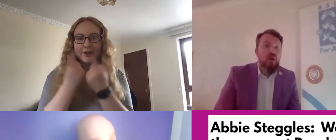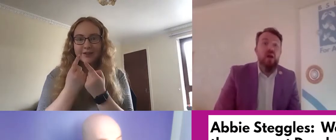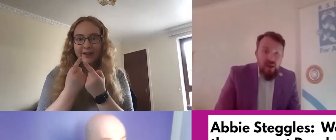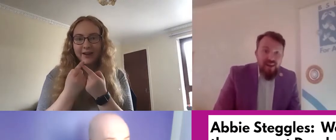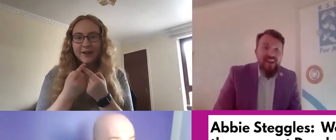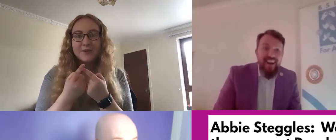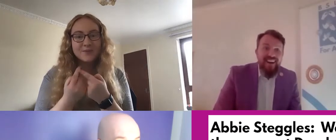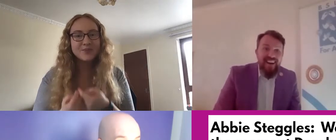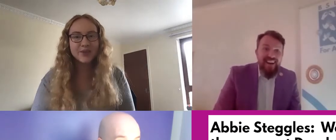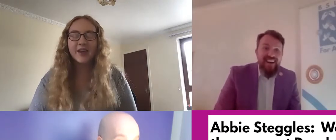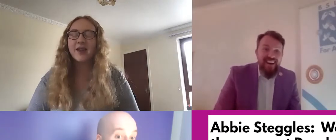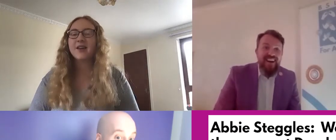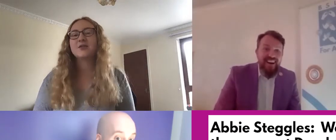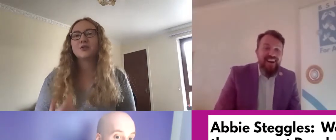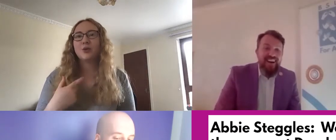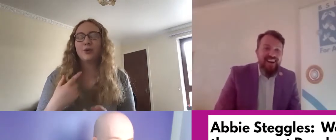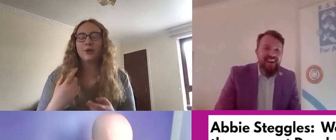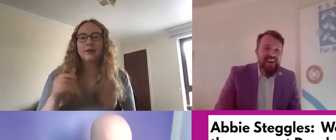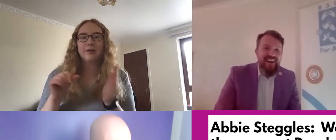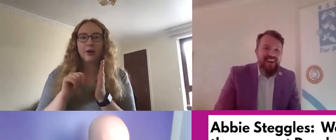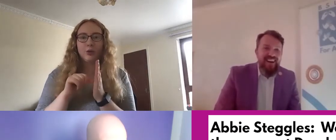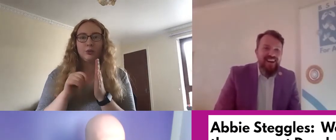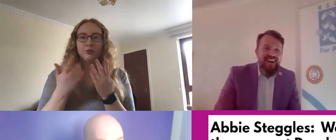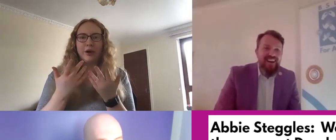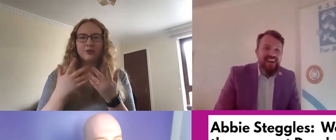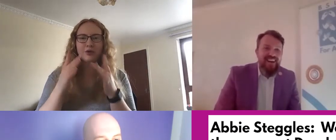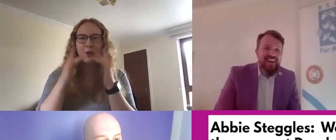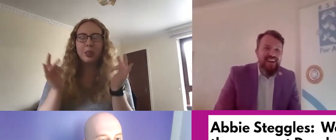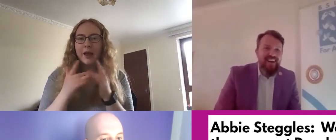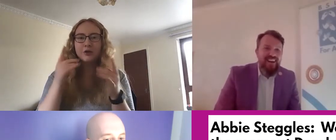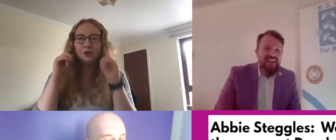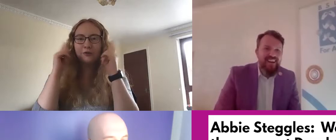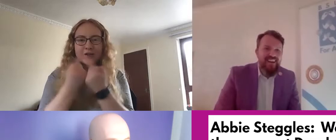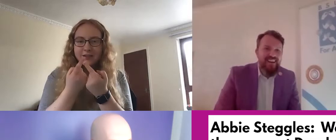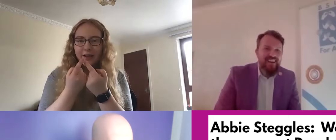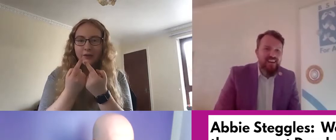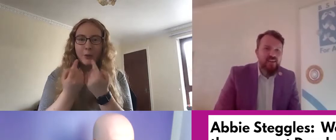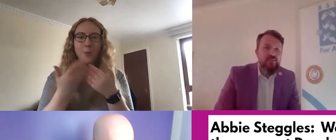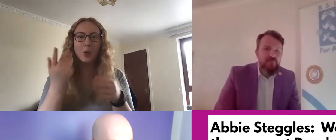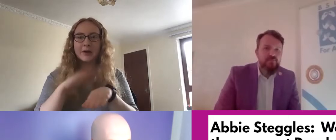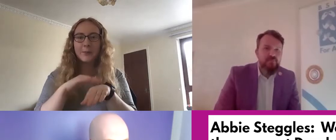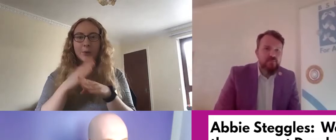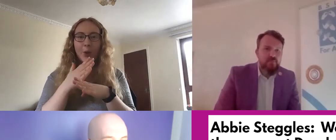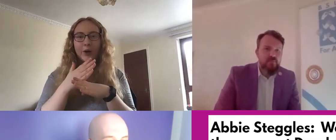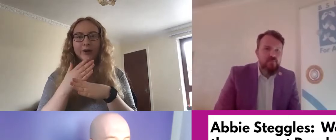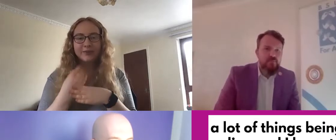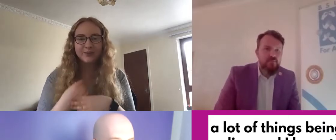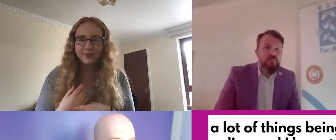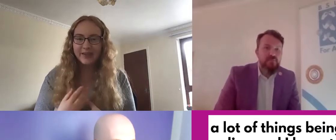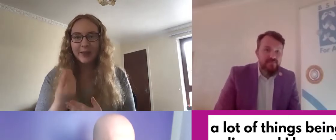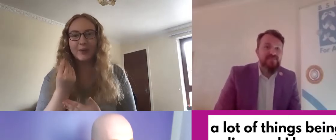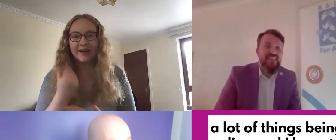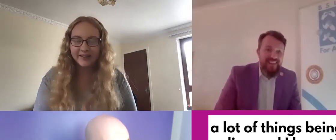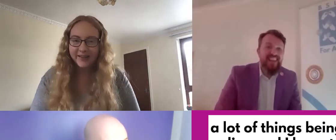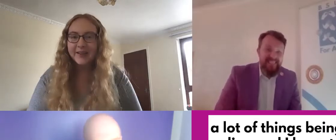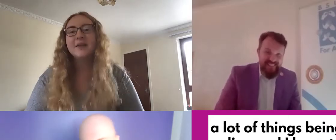Well, at the moment, Derek, I do work at the university also. It was difficult initially, particularly, you know, with a lot of